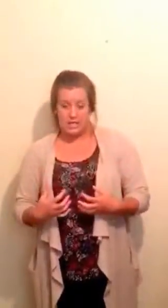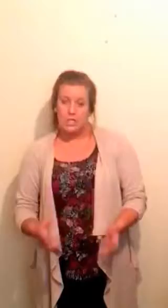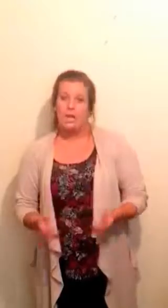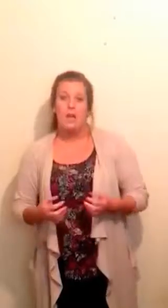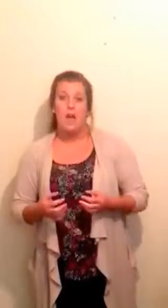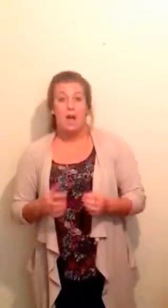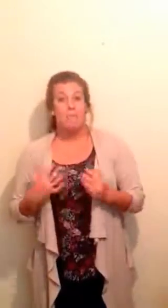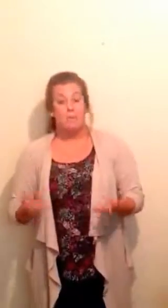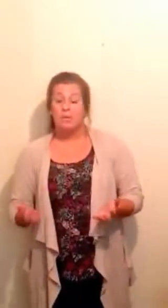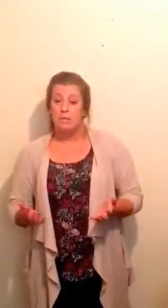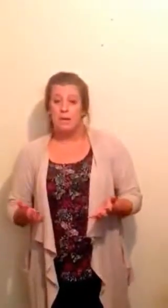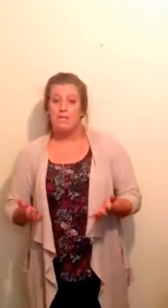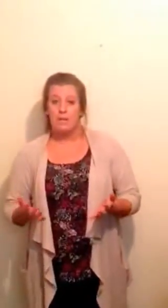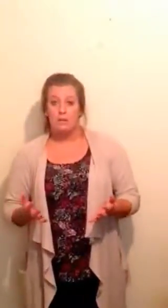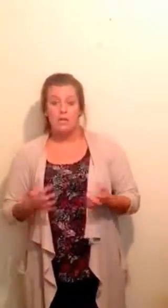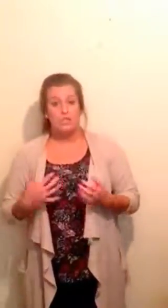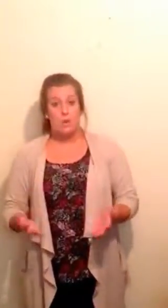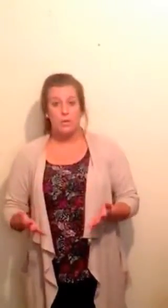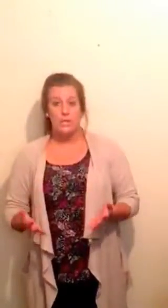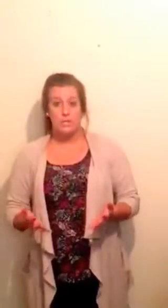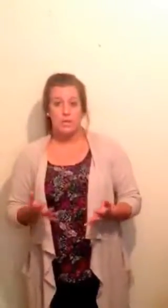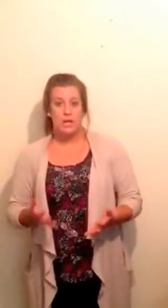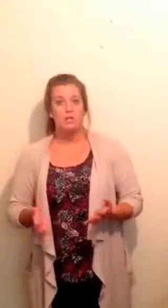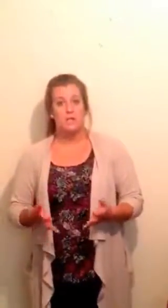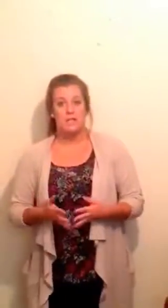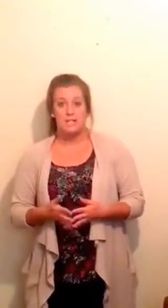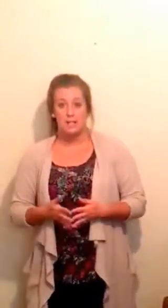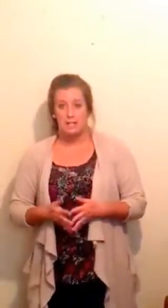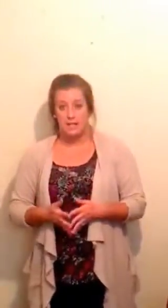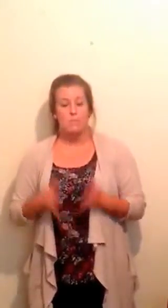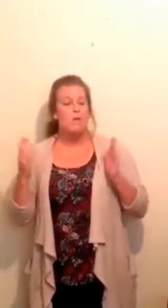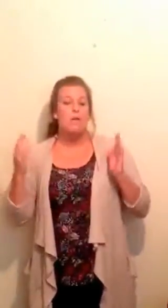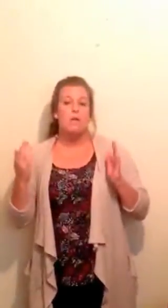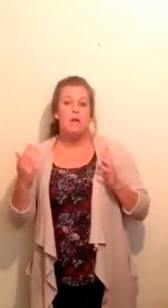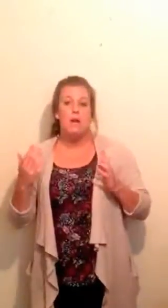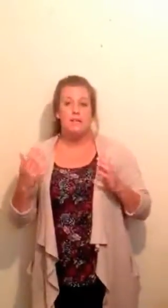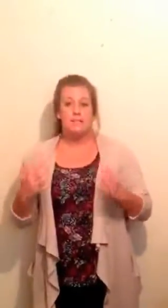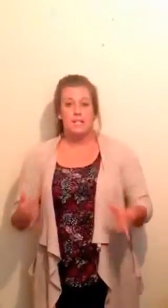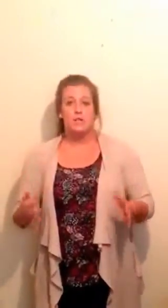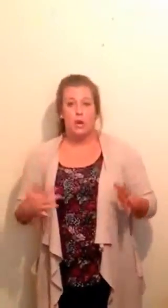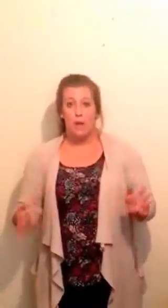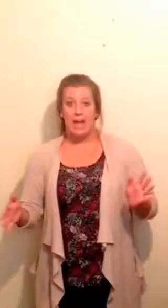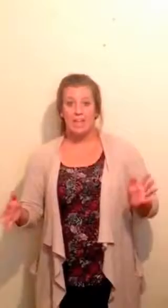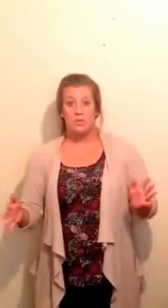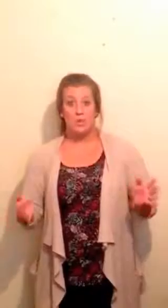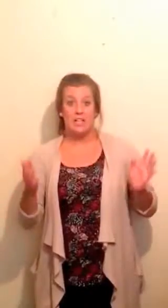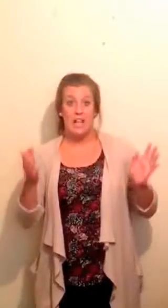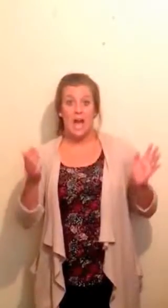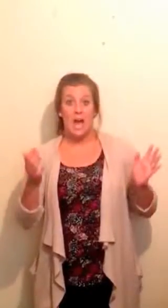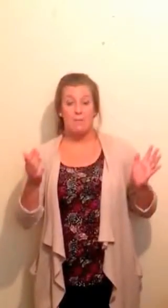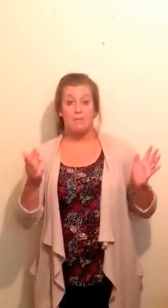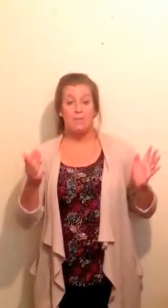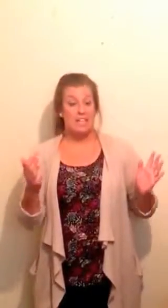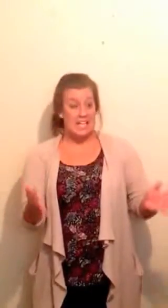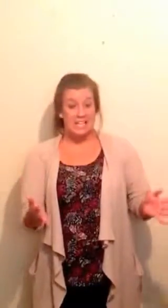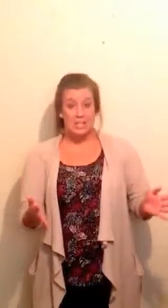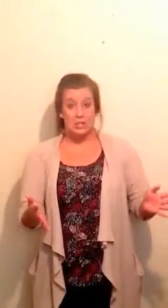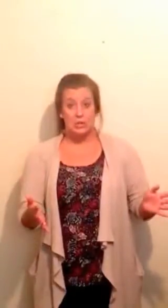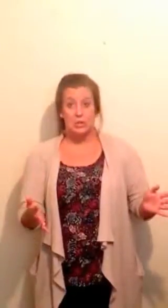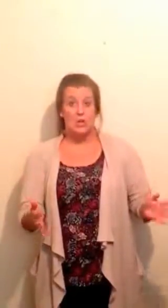teaching that will really benefit you. And so what we're going to do right now is we're going to take the time to let you go back and really get to know